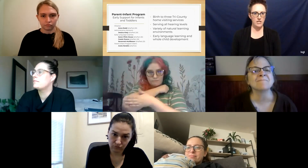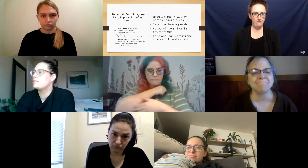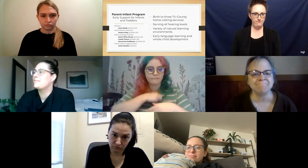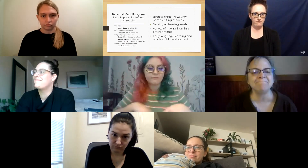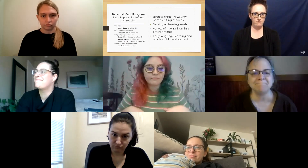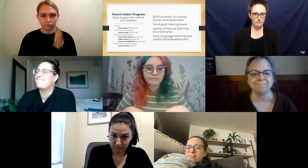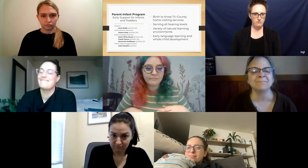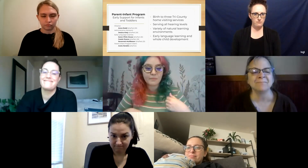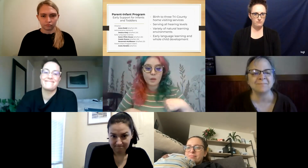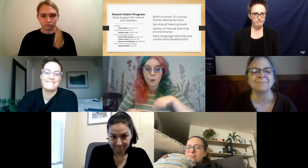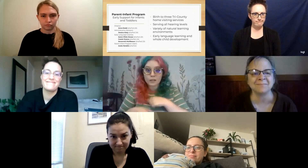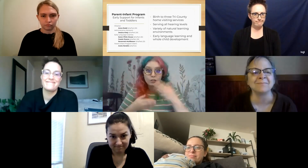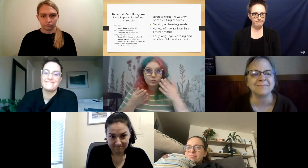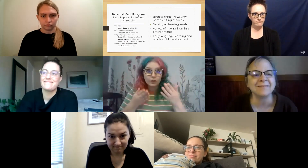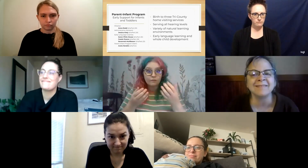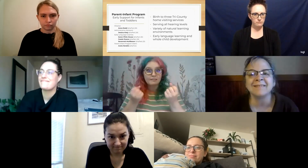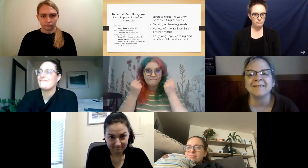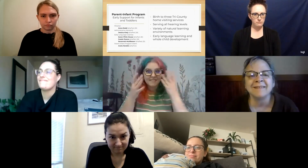County.